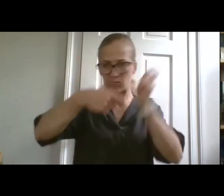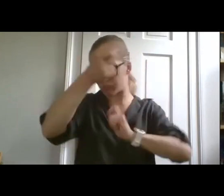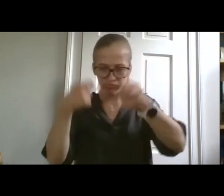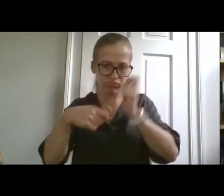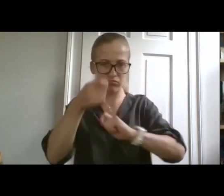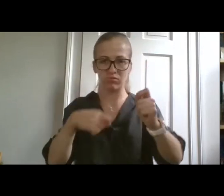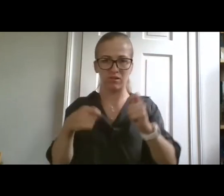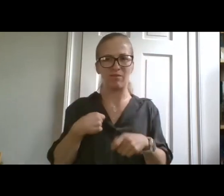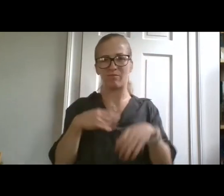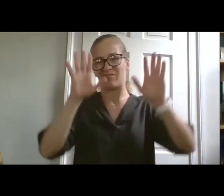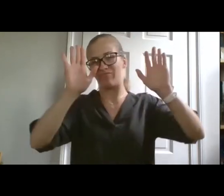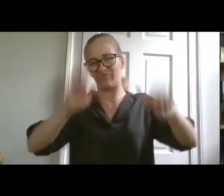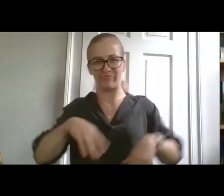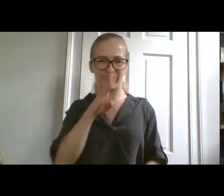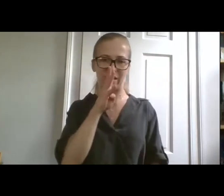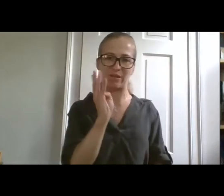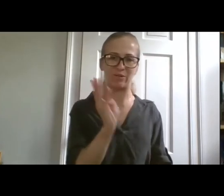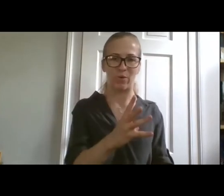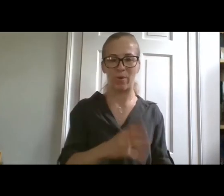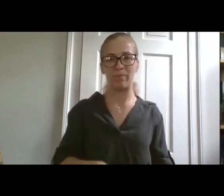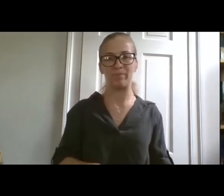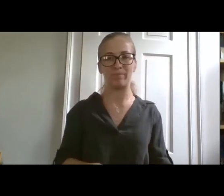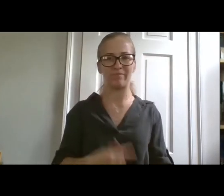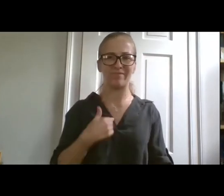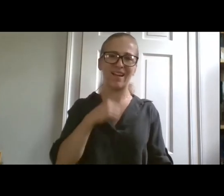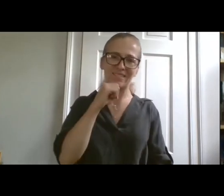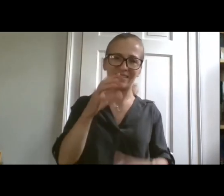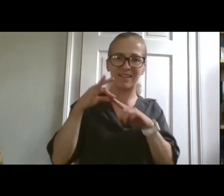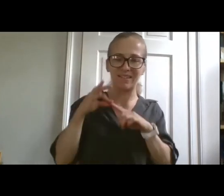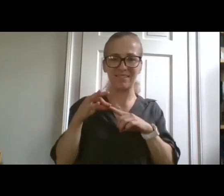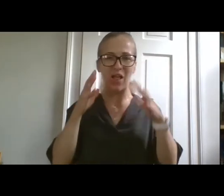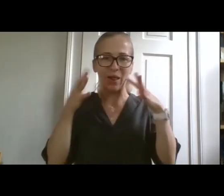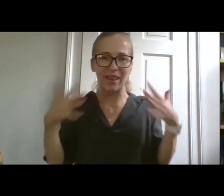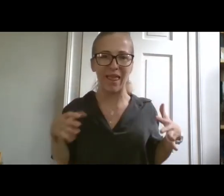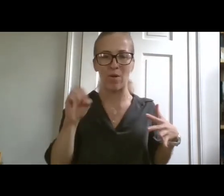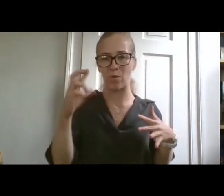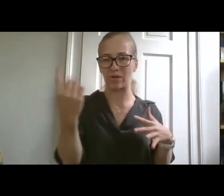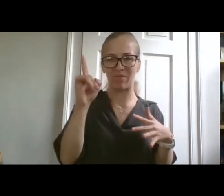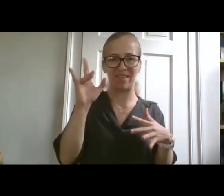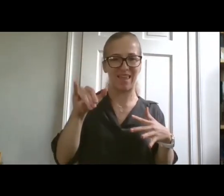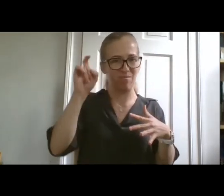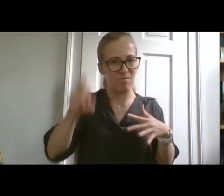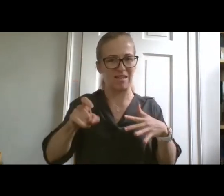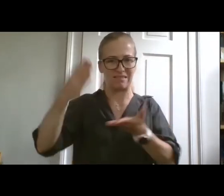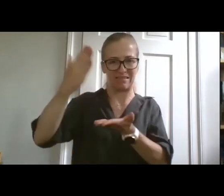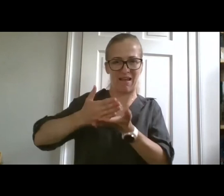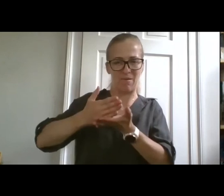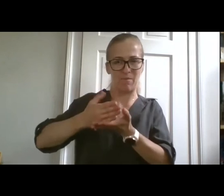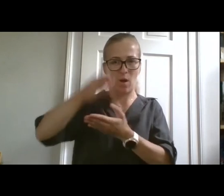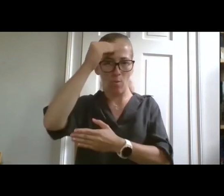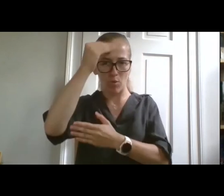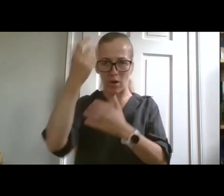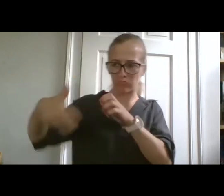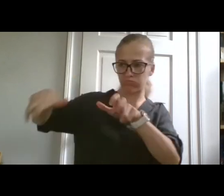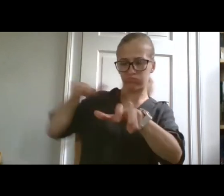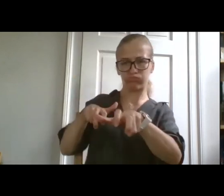attention to who scrambled into our car. Or I didn't unless they got too loud or did something that had to be stopped, as with the boy currently seated behind